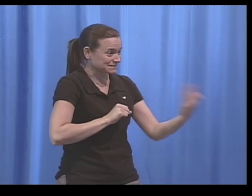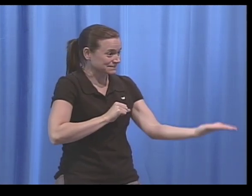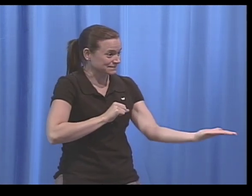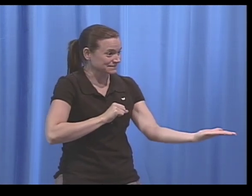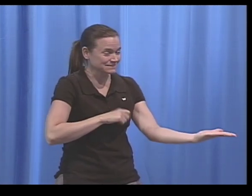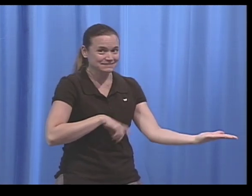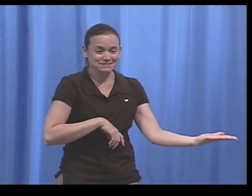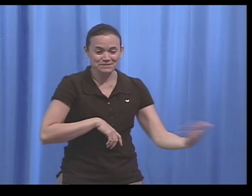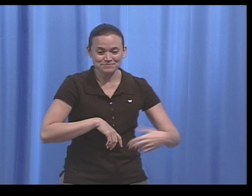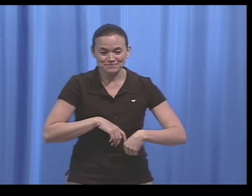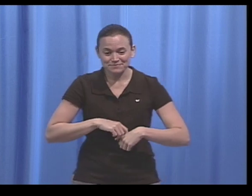return."